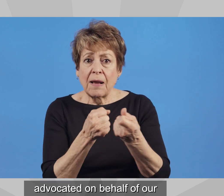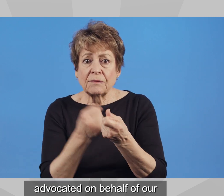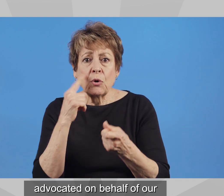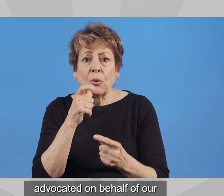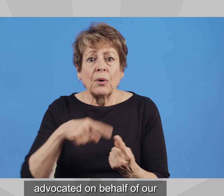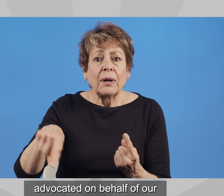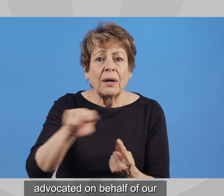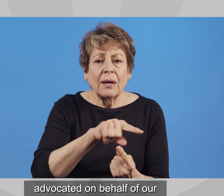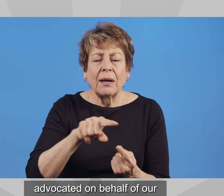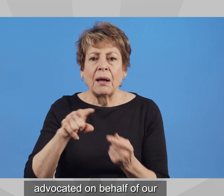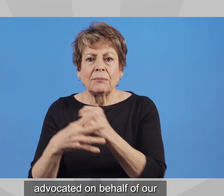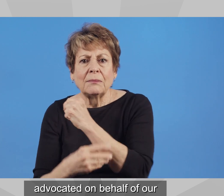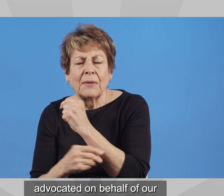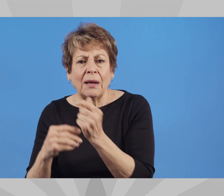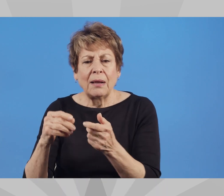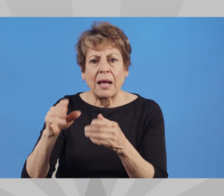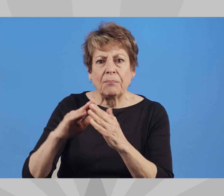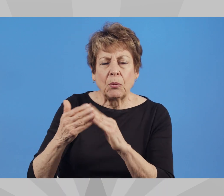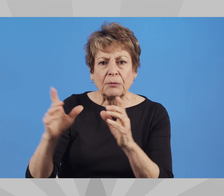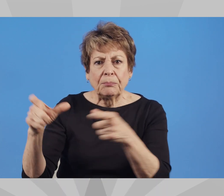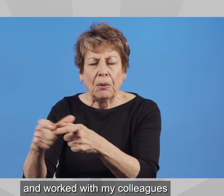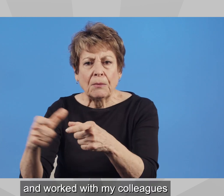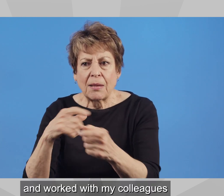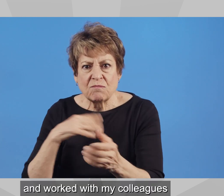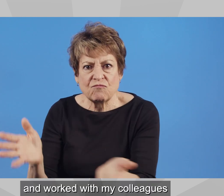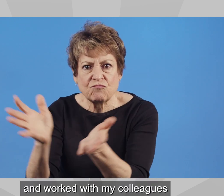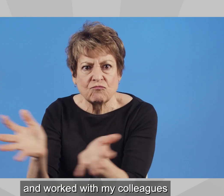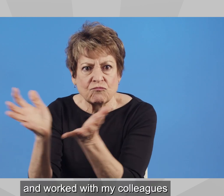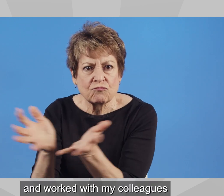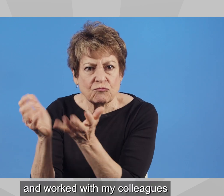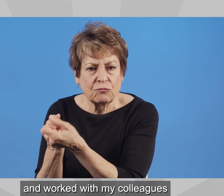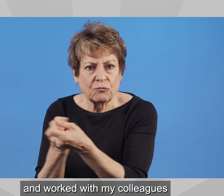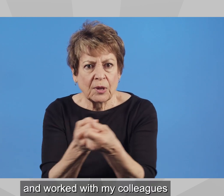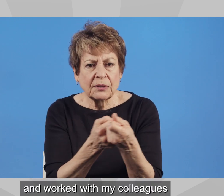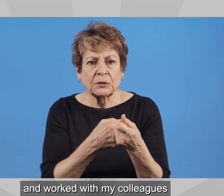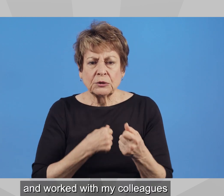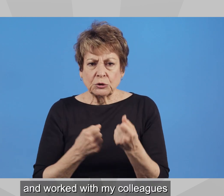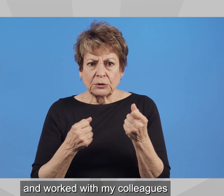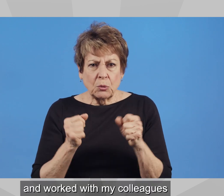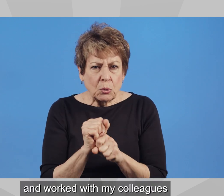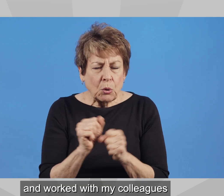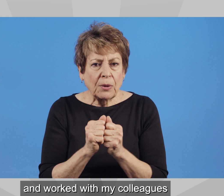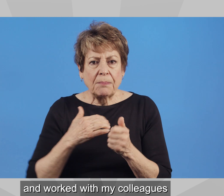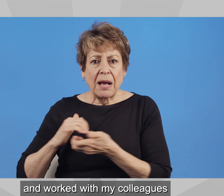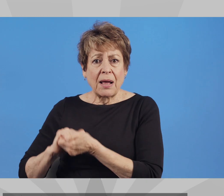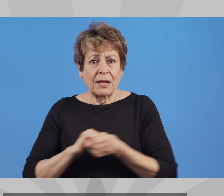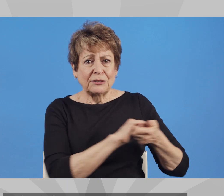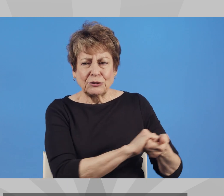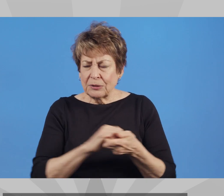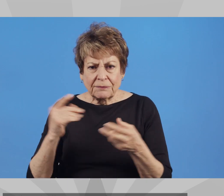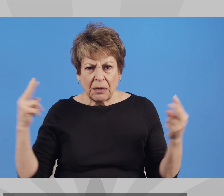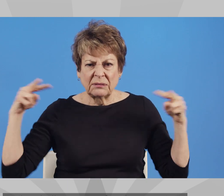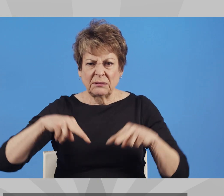our most vulnerable communities, and worked with my colleagues to find pragmatic solutions to